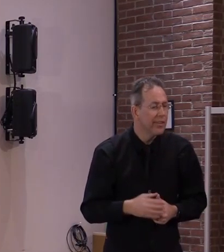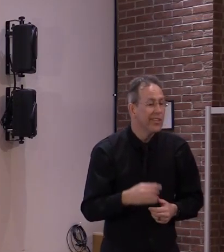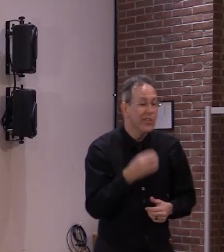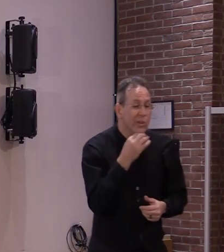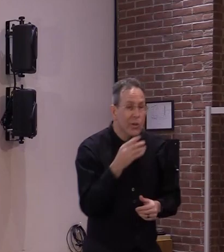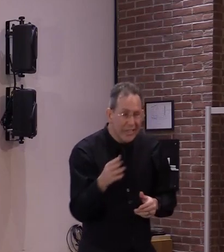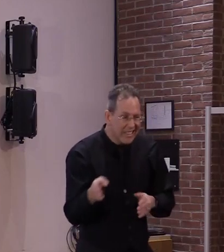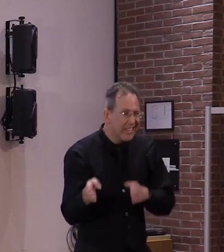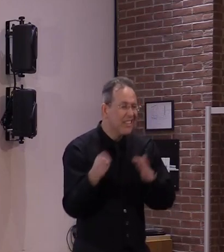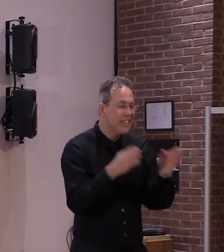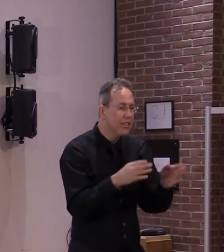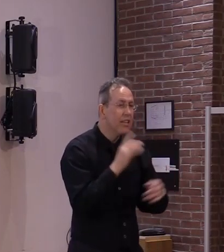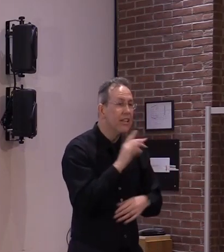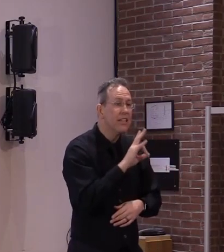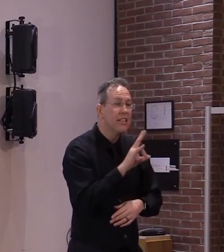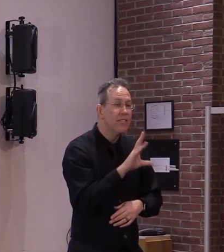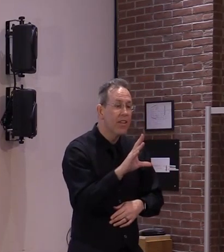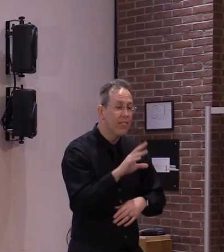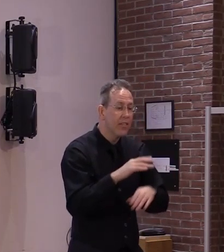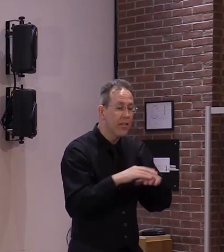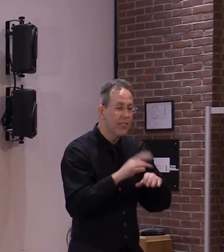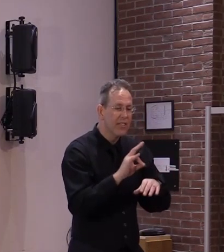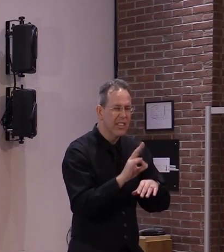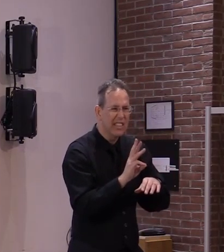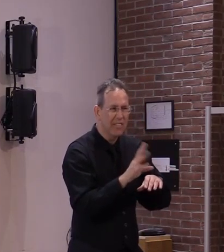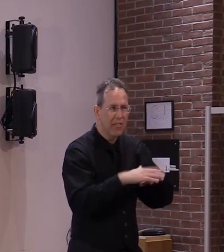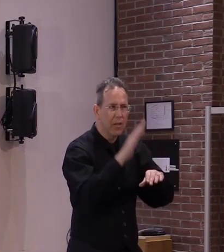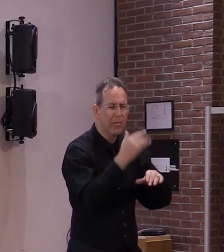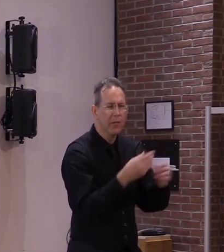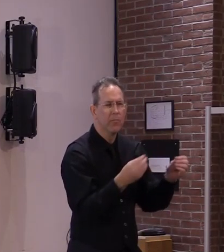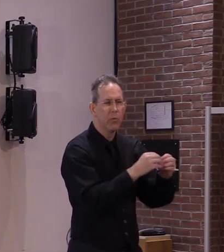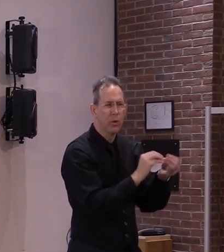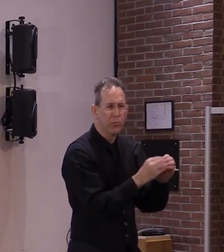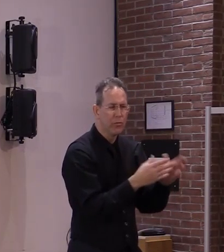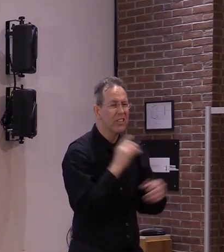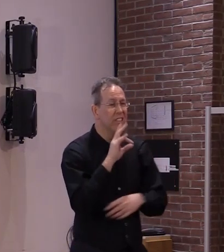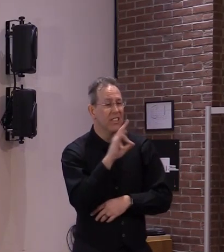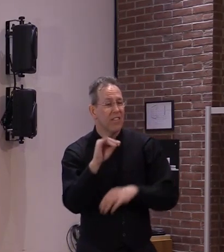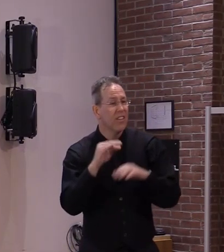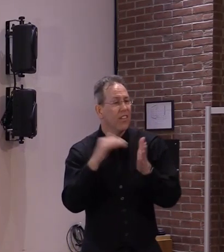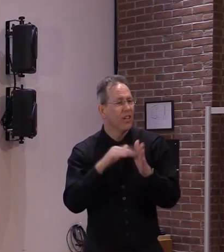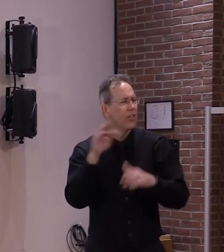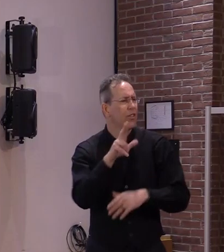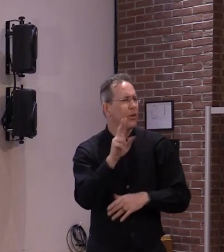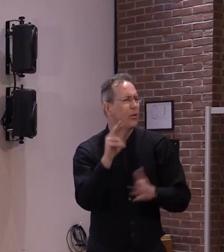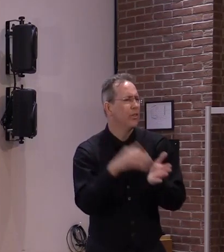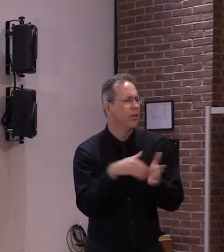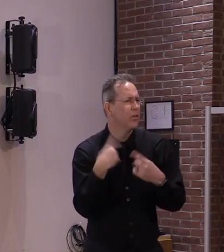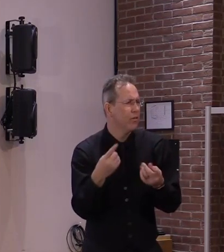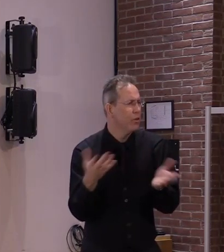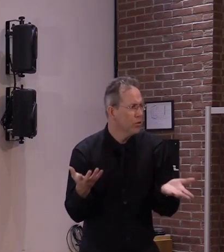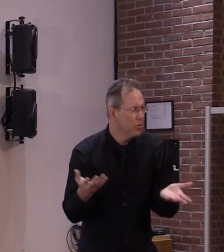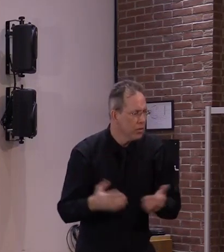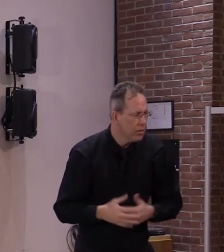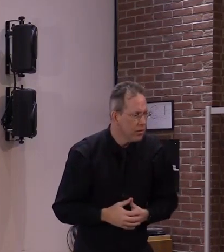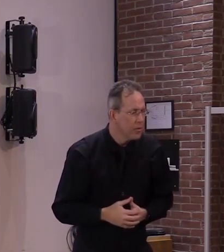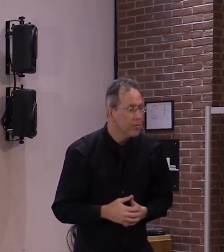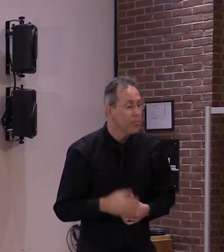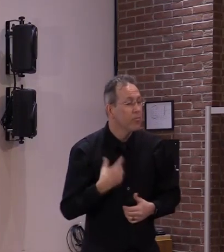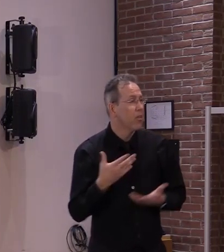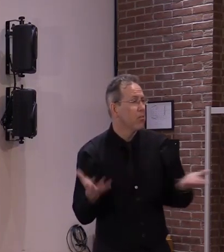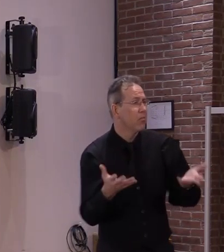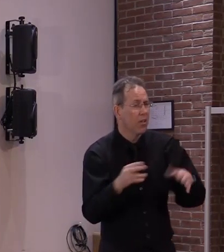my advice. We are in close coordination with Kinney Drugs. You have a link on our website where you